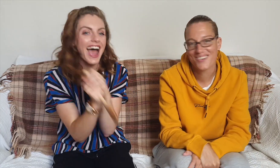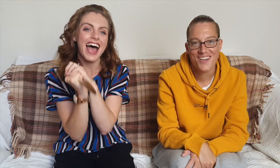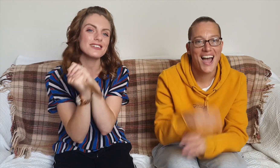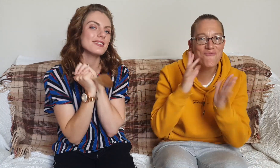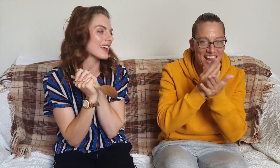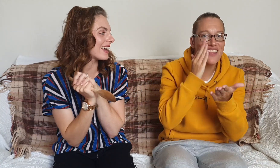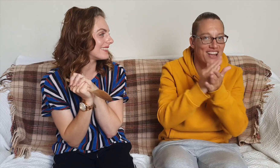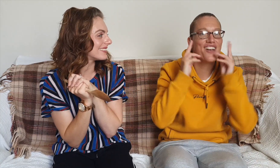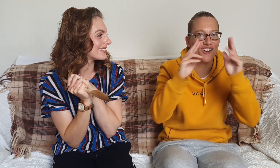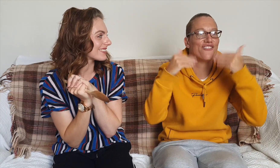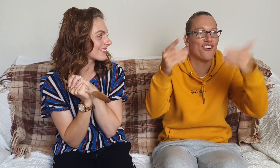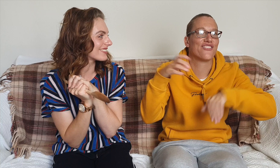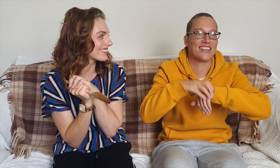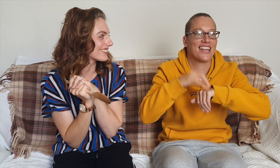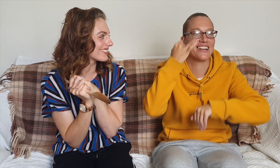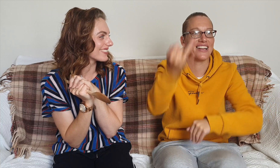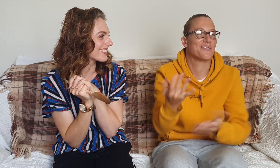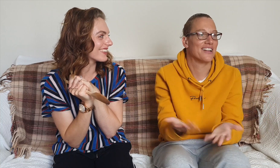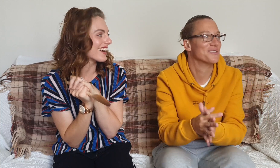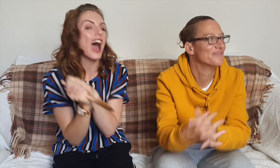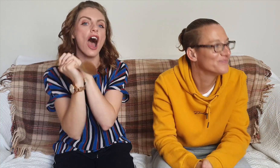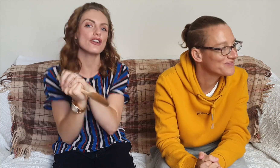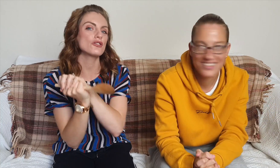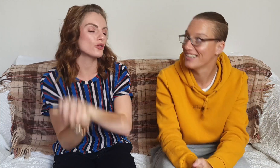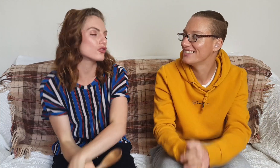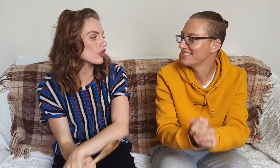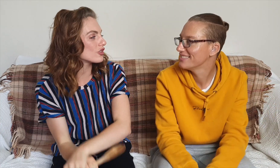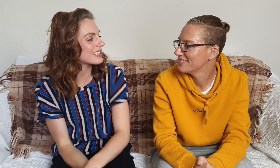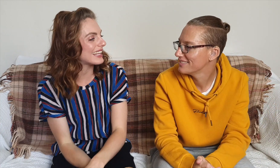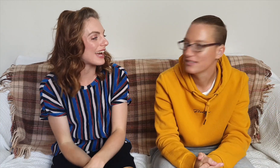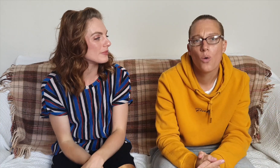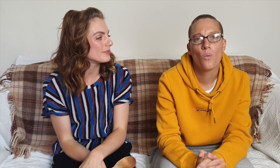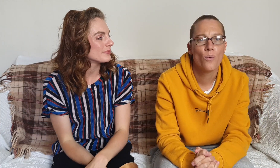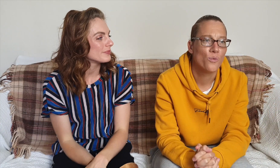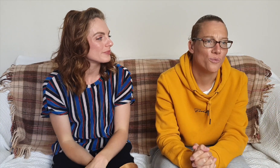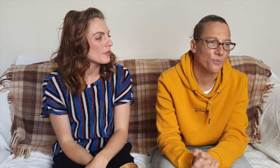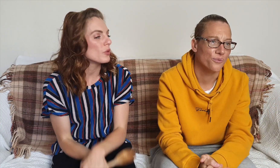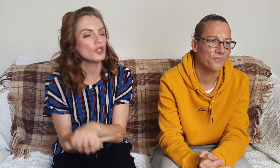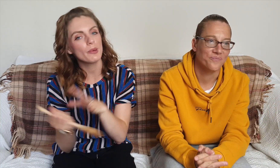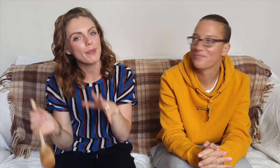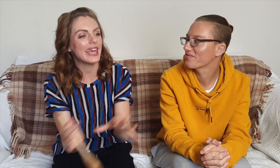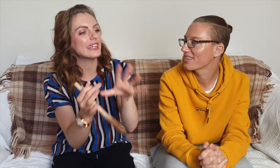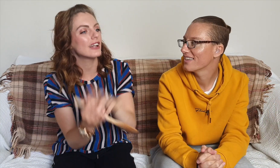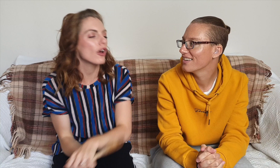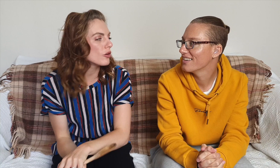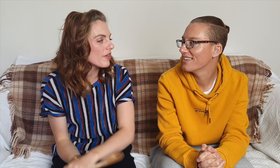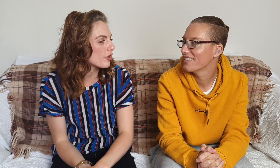How do I'm you really, sign? really looking forward to this cake next week now. Are you going to join us, Kellyanne? Will you be baking along with